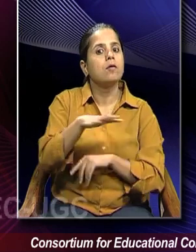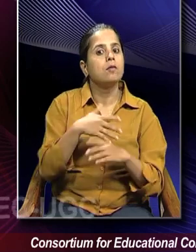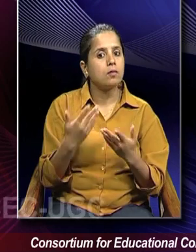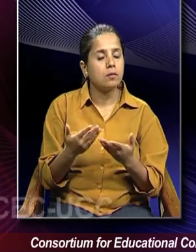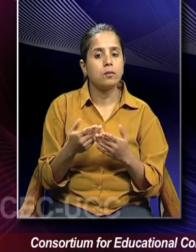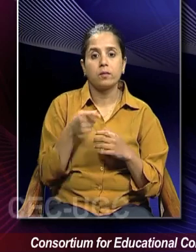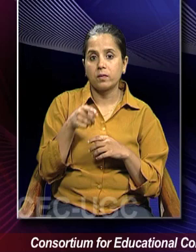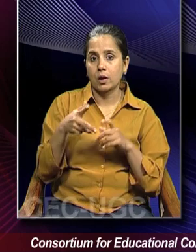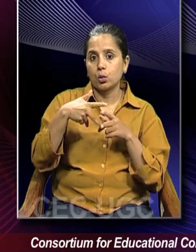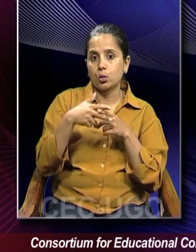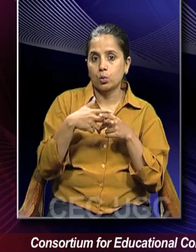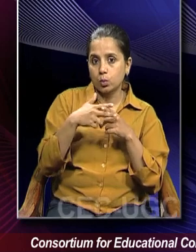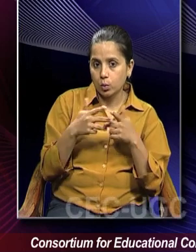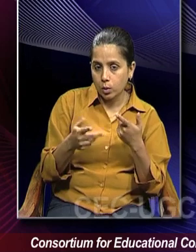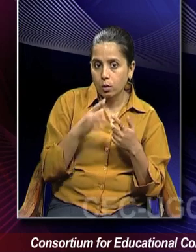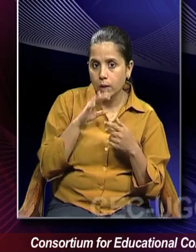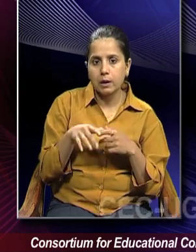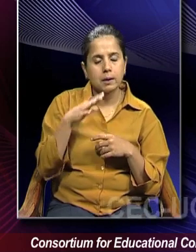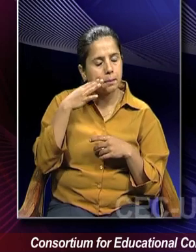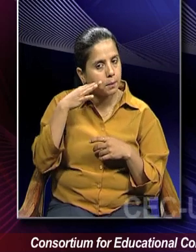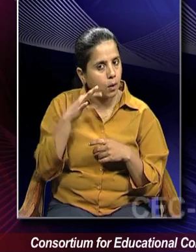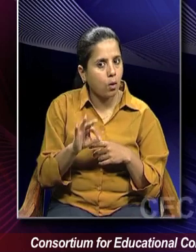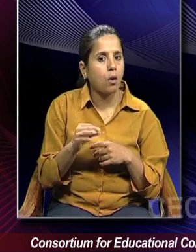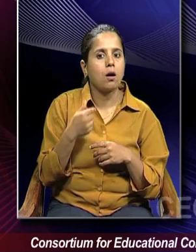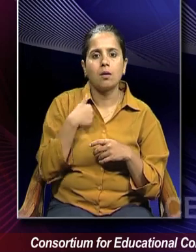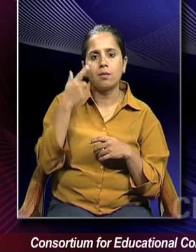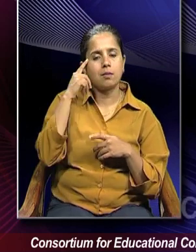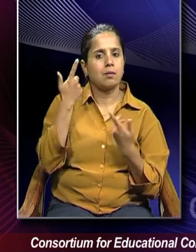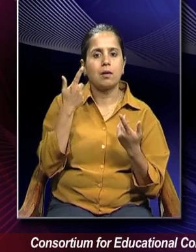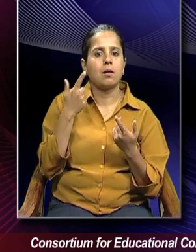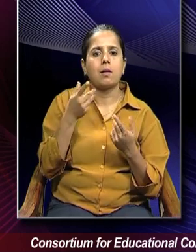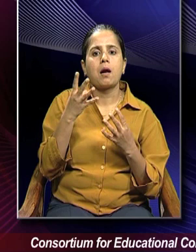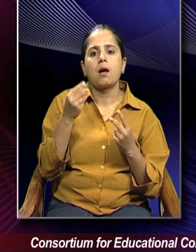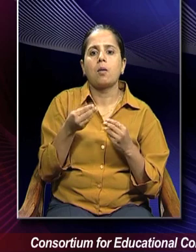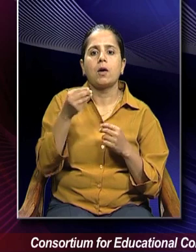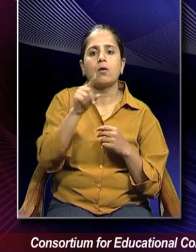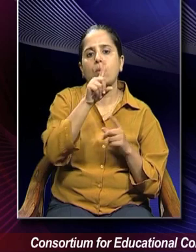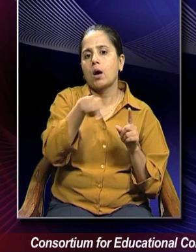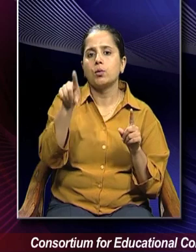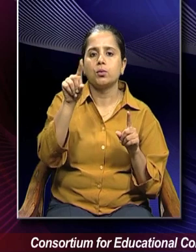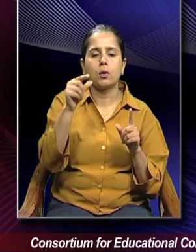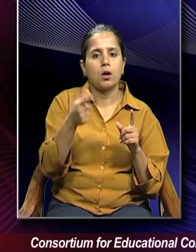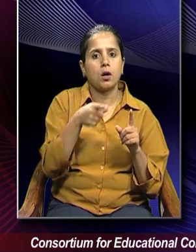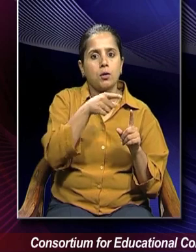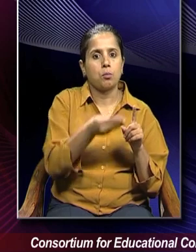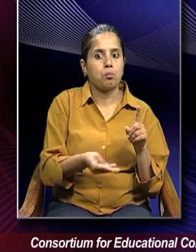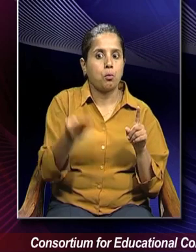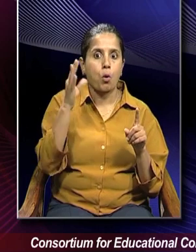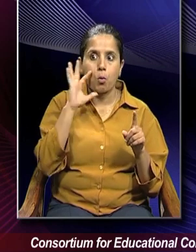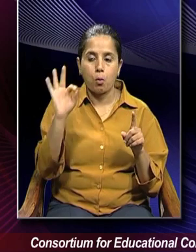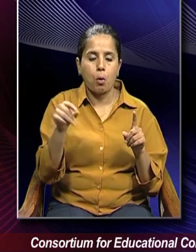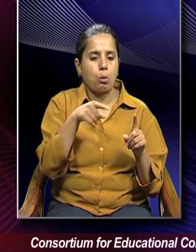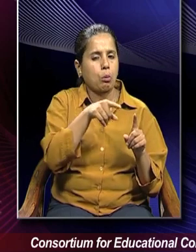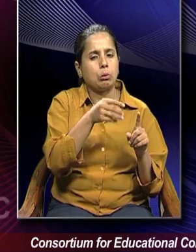these tools are of immense importance. We cannot give them ranking of 1 to 10 that this one is more important and this one